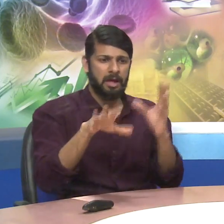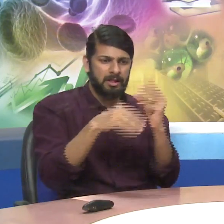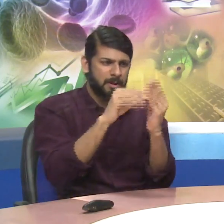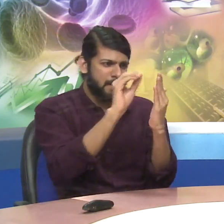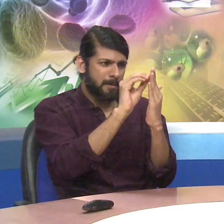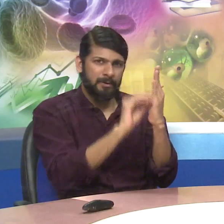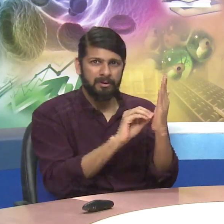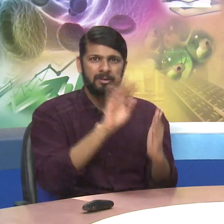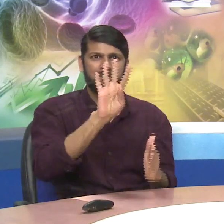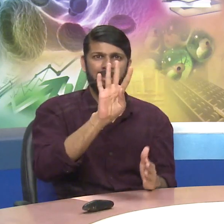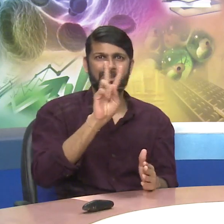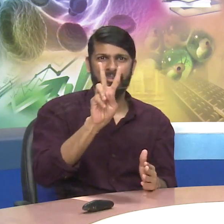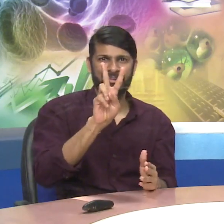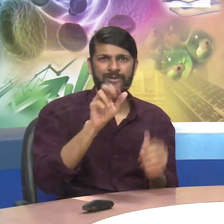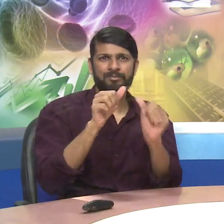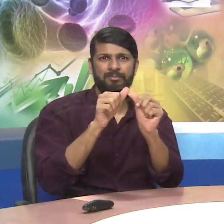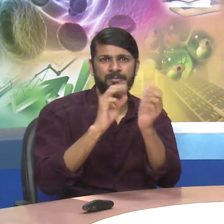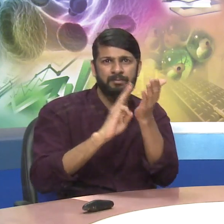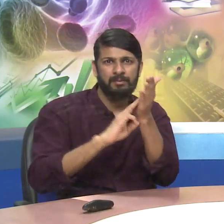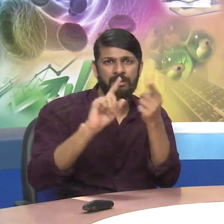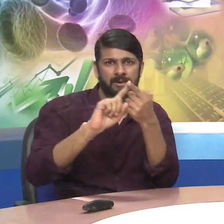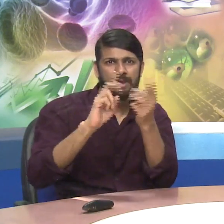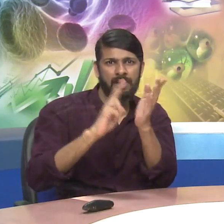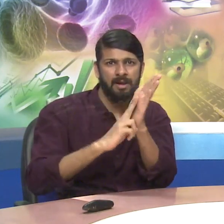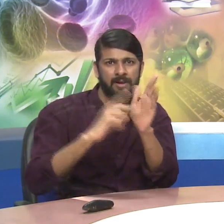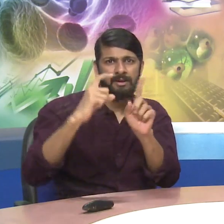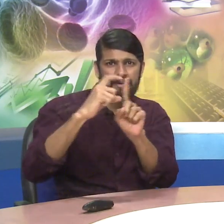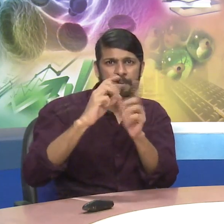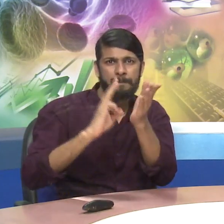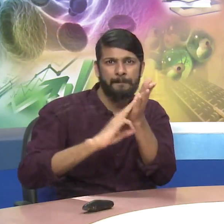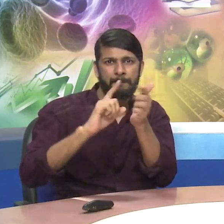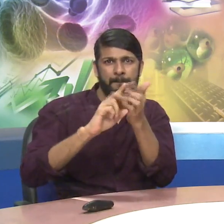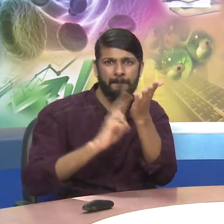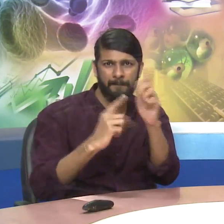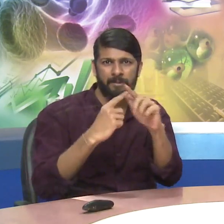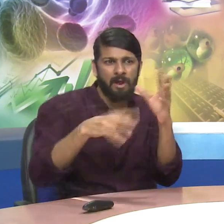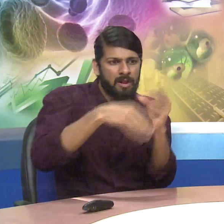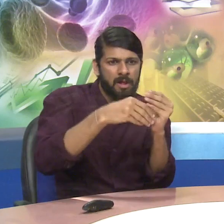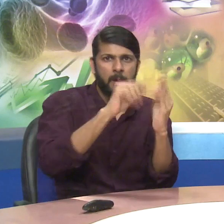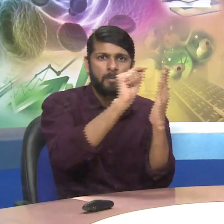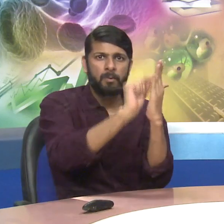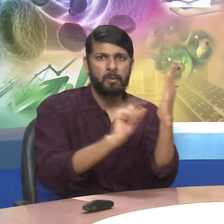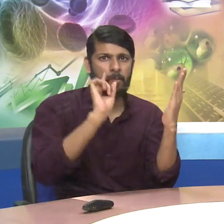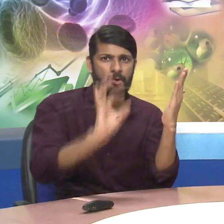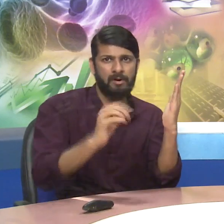socialist was not there in the preamble of the Constitution in its original form.